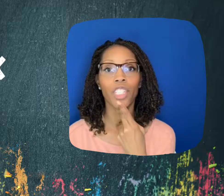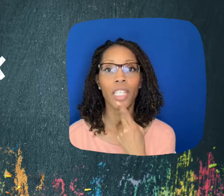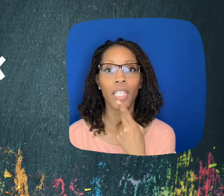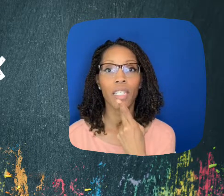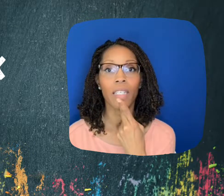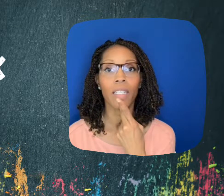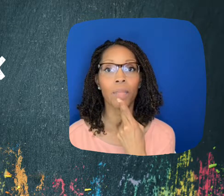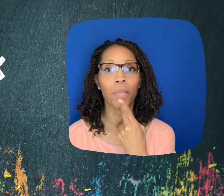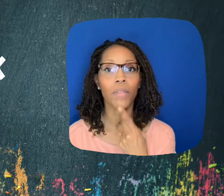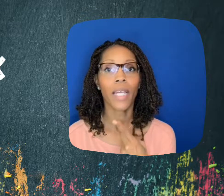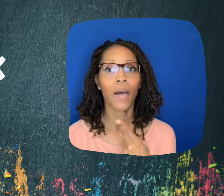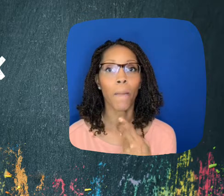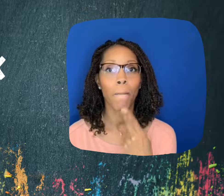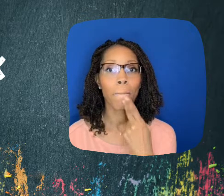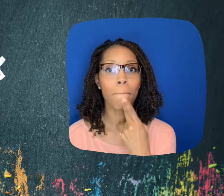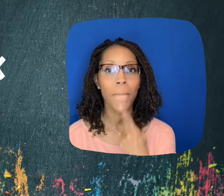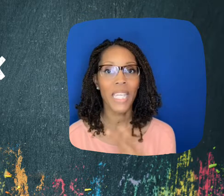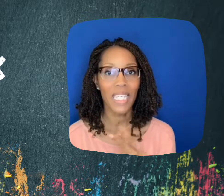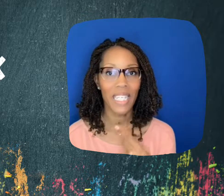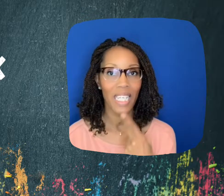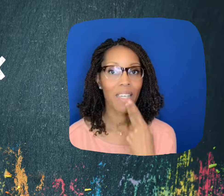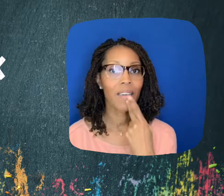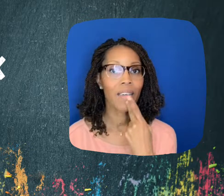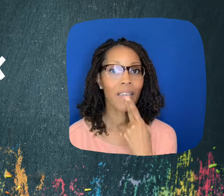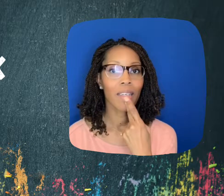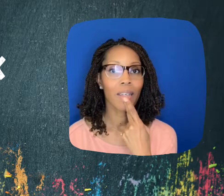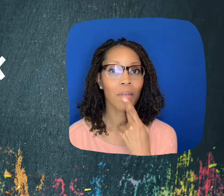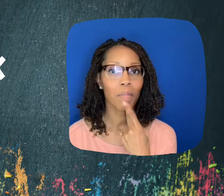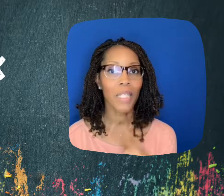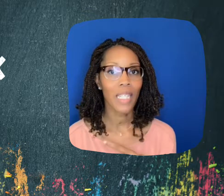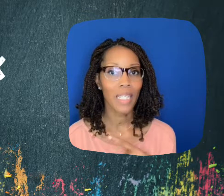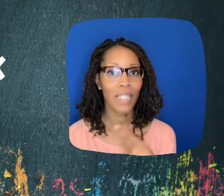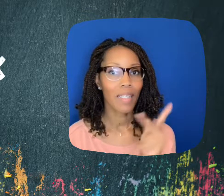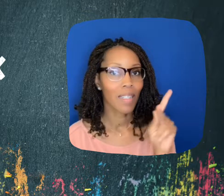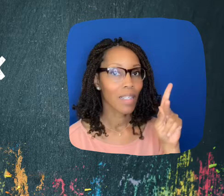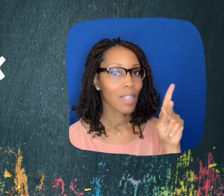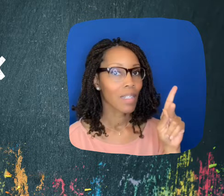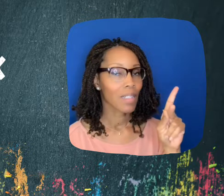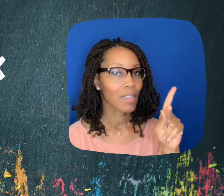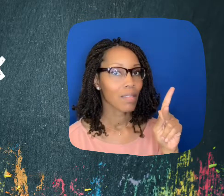our chin and pull down. Pink, pink,